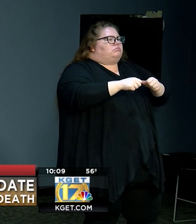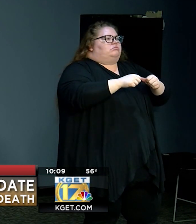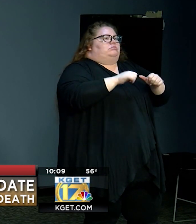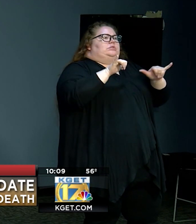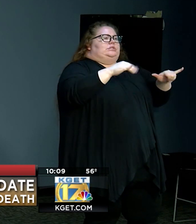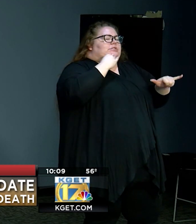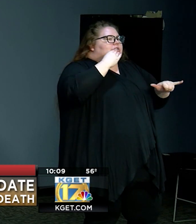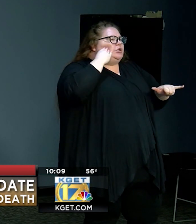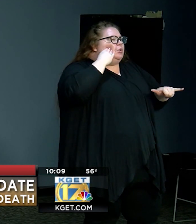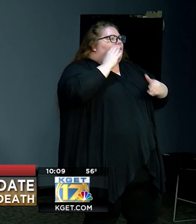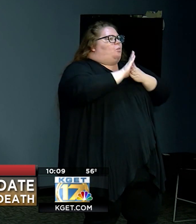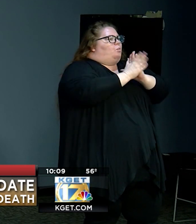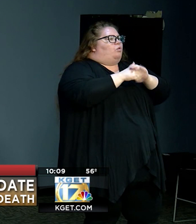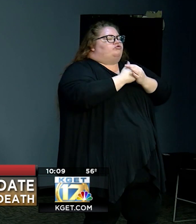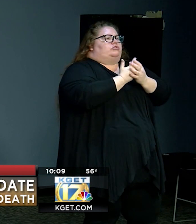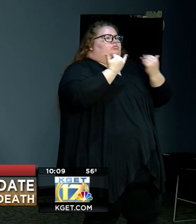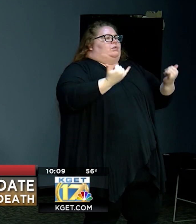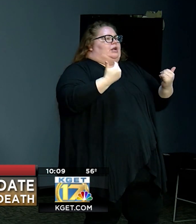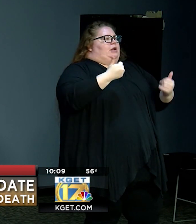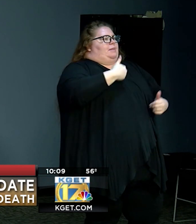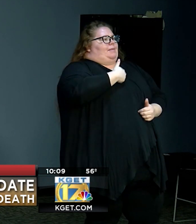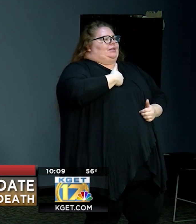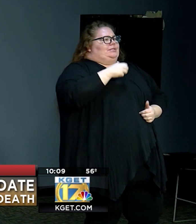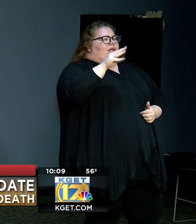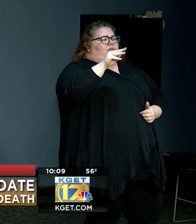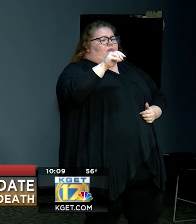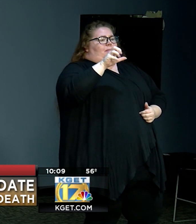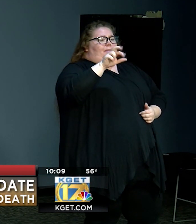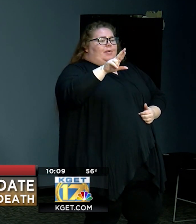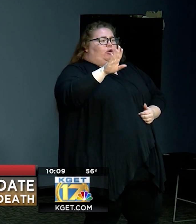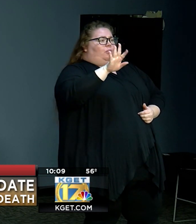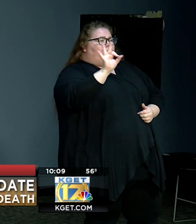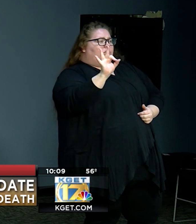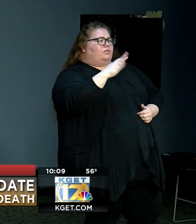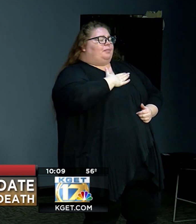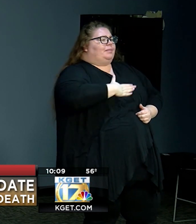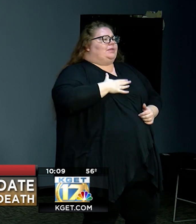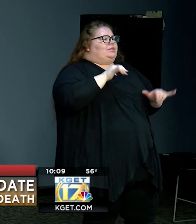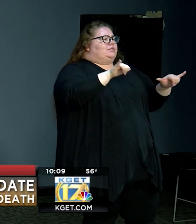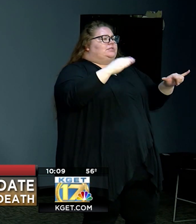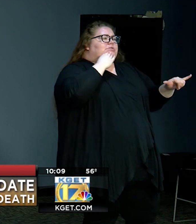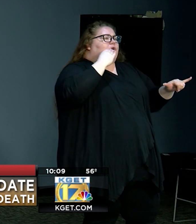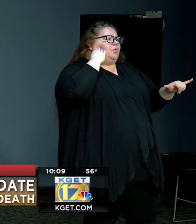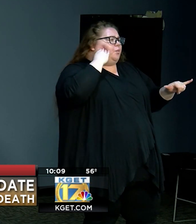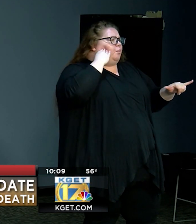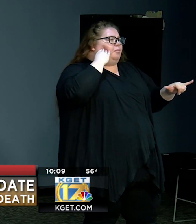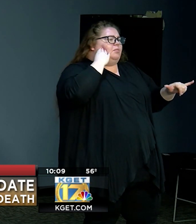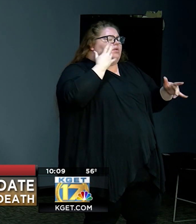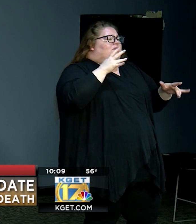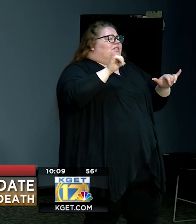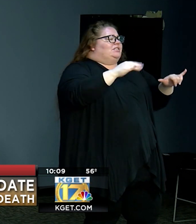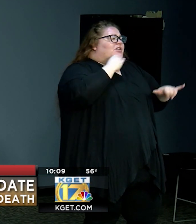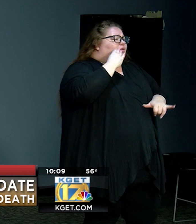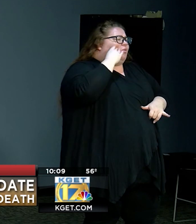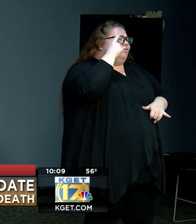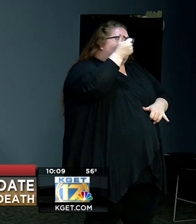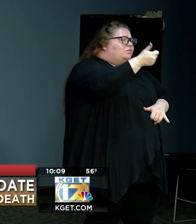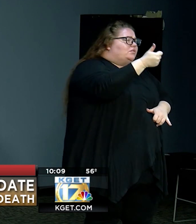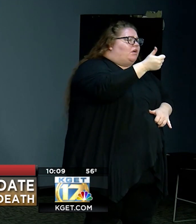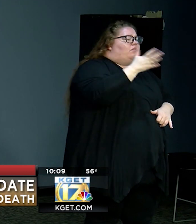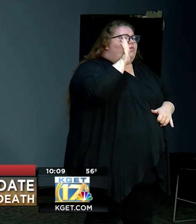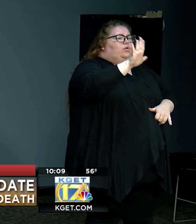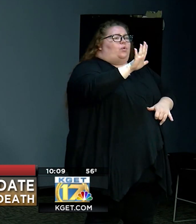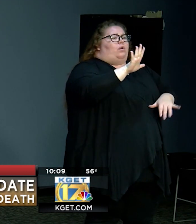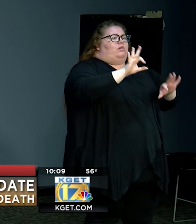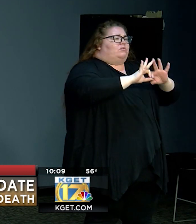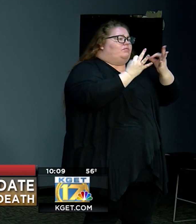I'm imploring our community, stay at home. Stay at home for yourself, for your family, for